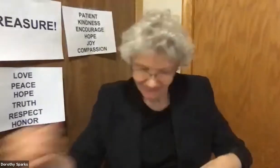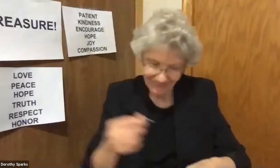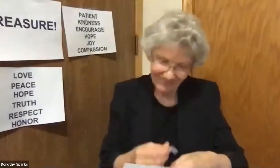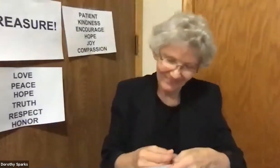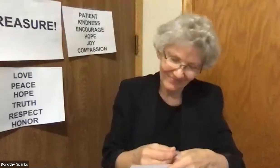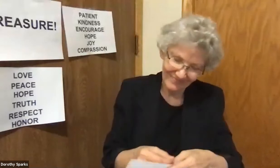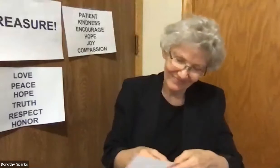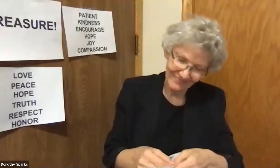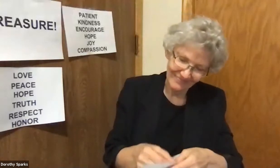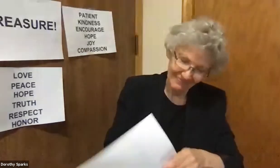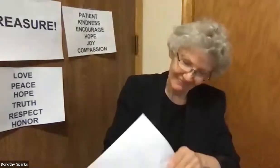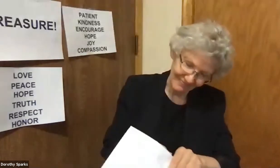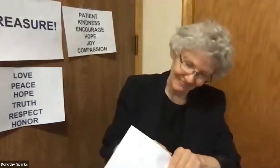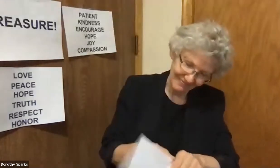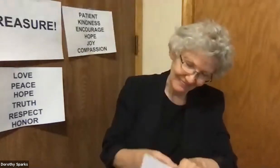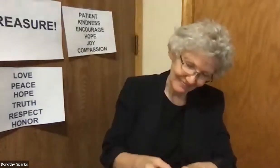treasure.